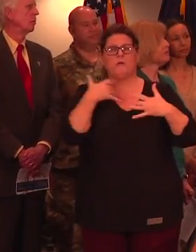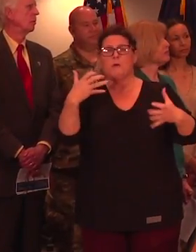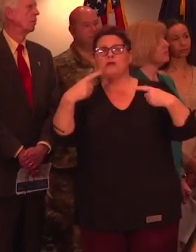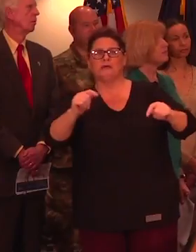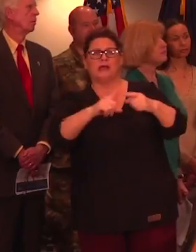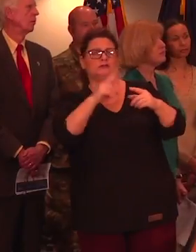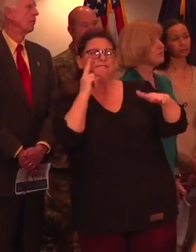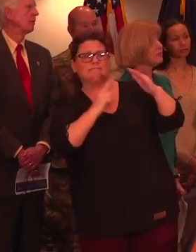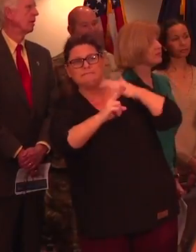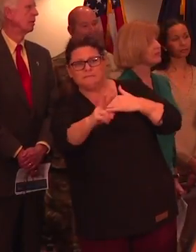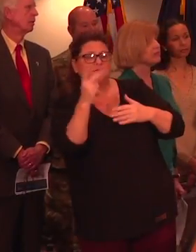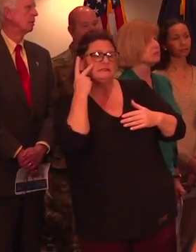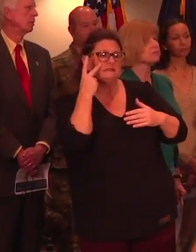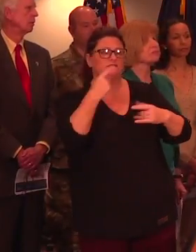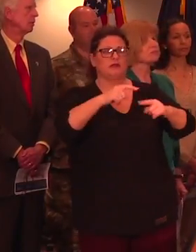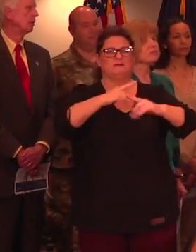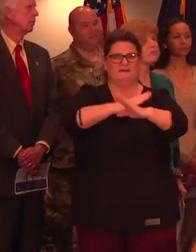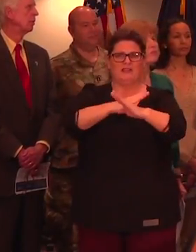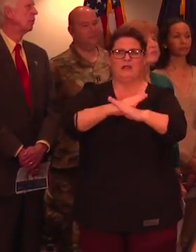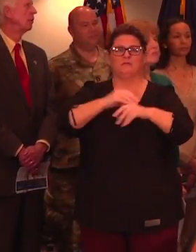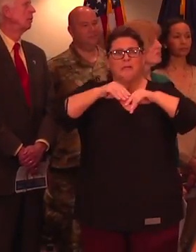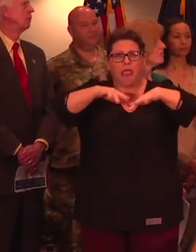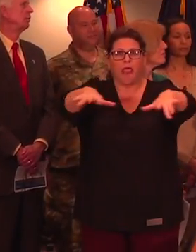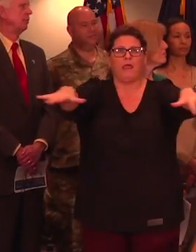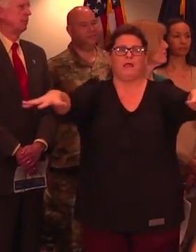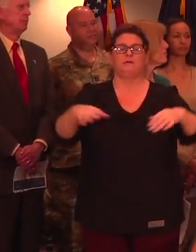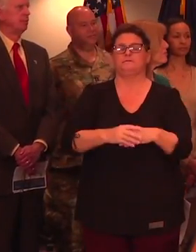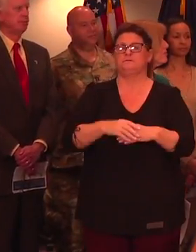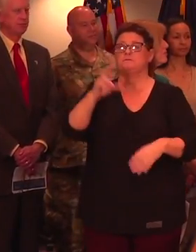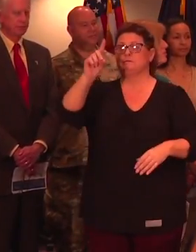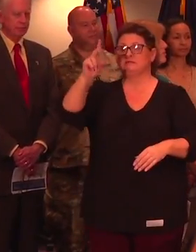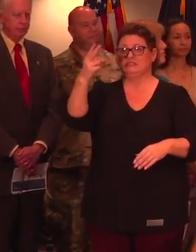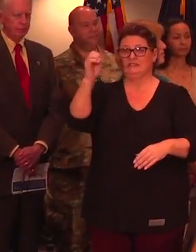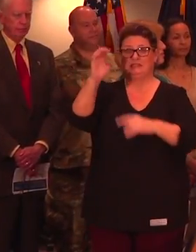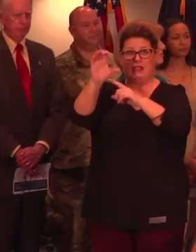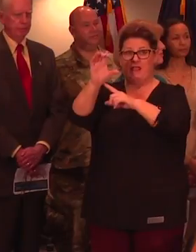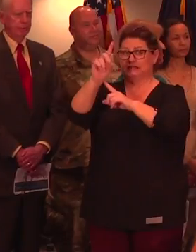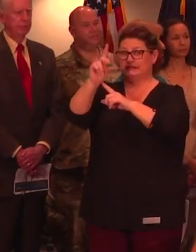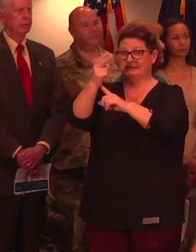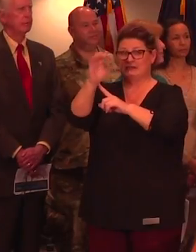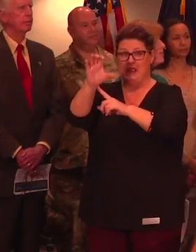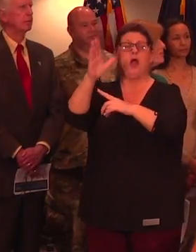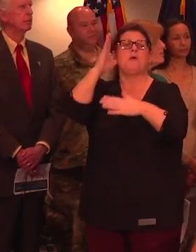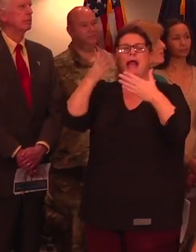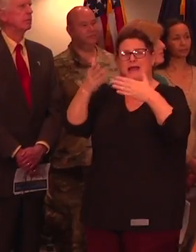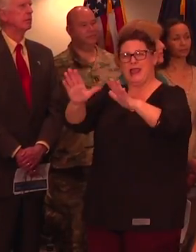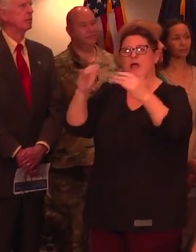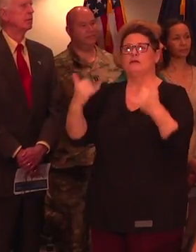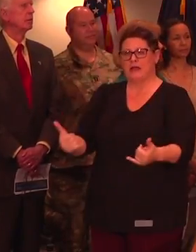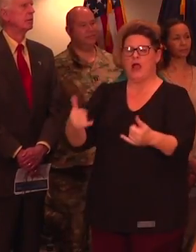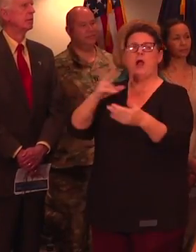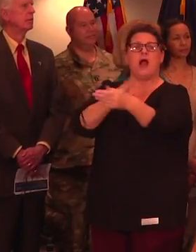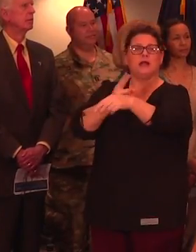to stop this virus. Also, DHEC will waive regulations so hospitals can use medical